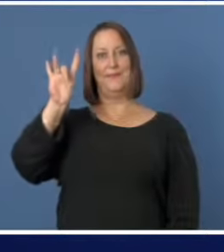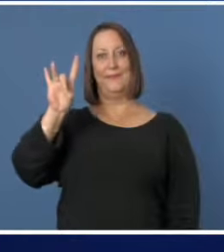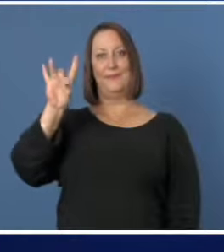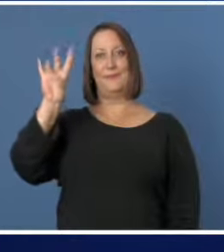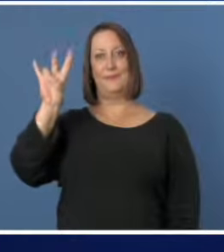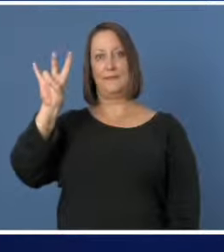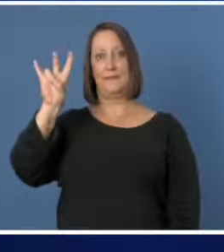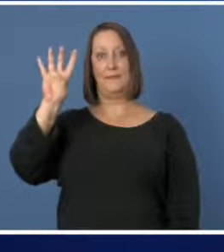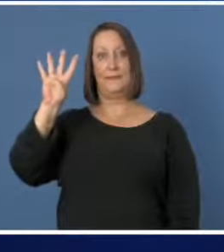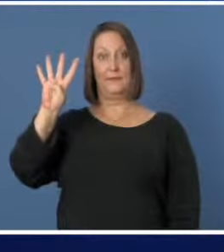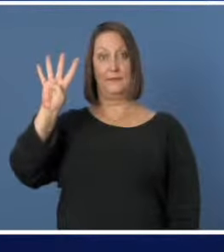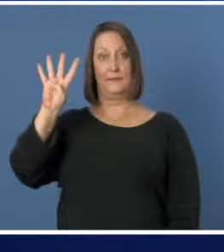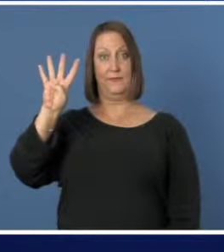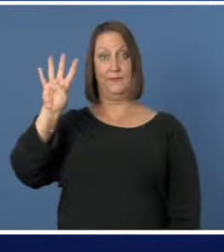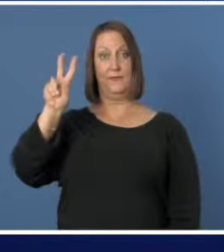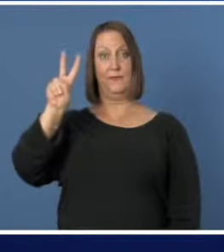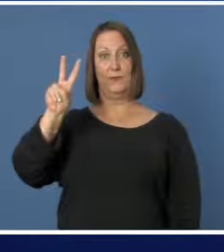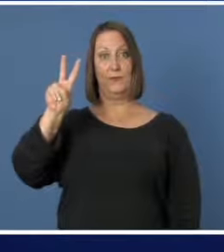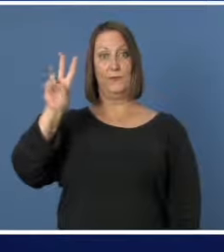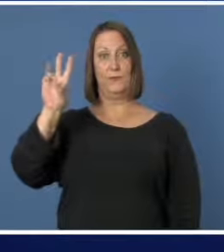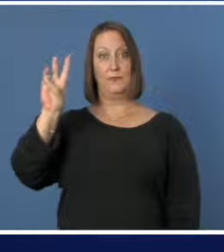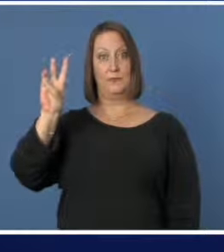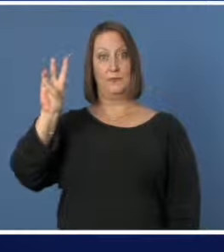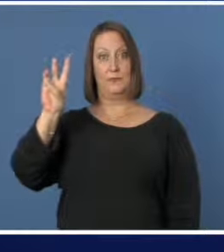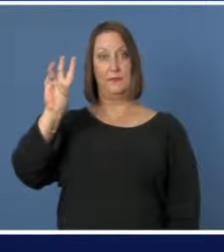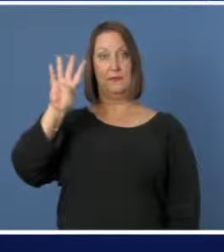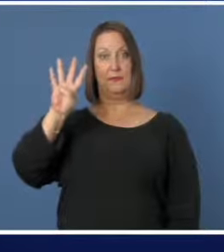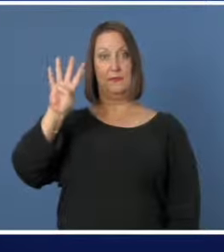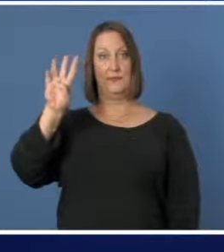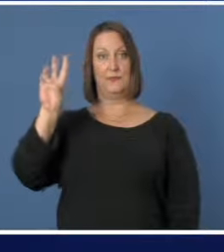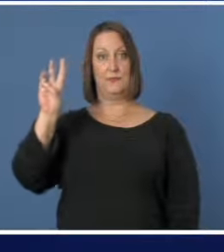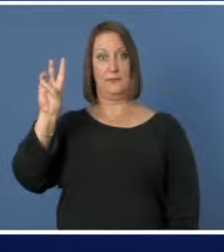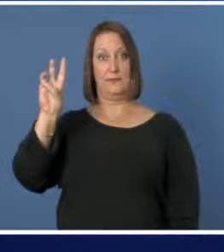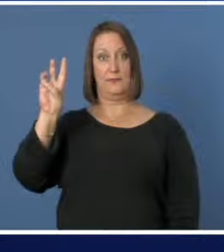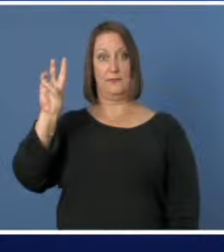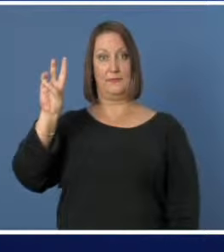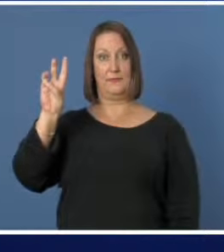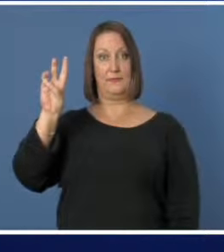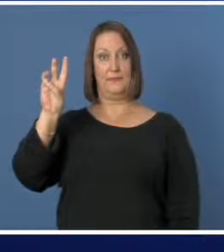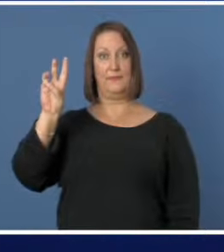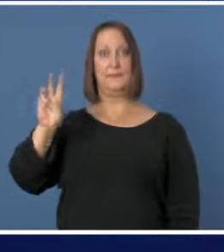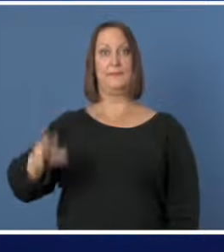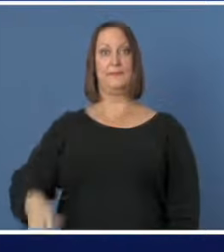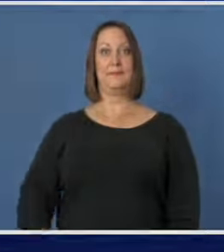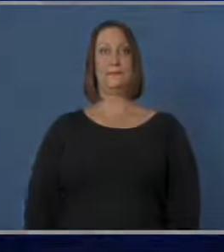888-874-2646.